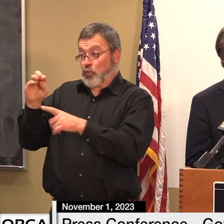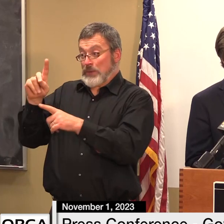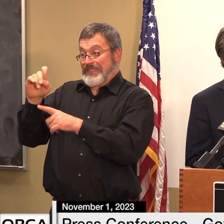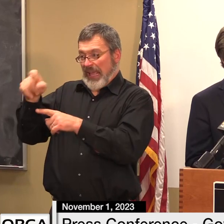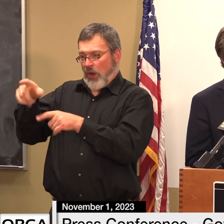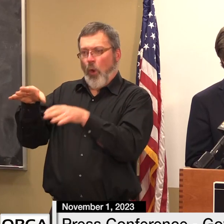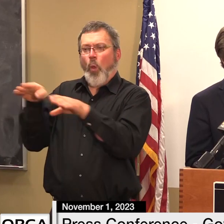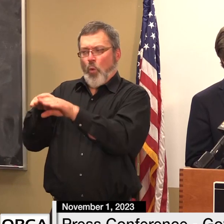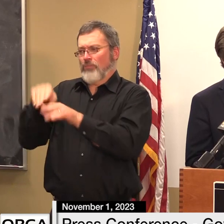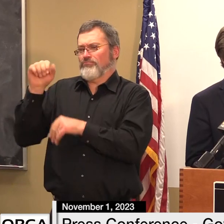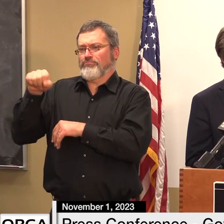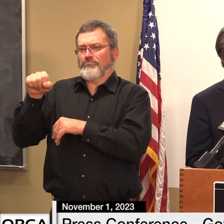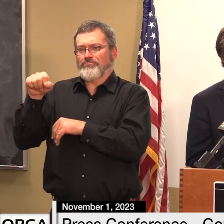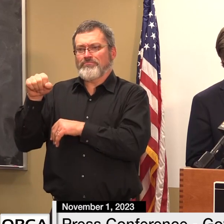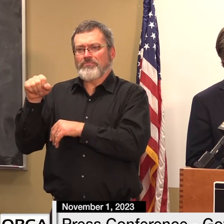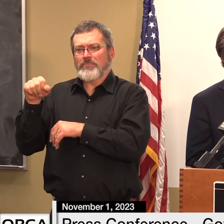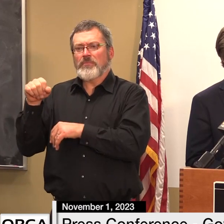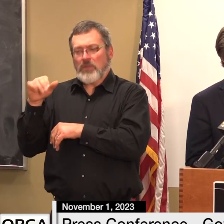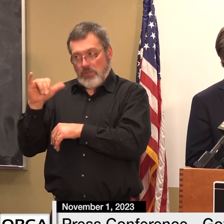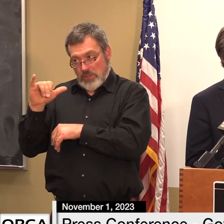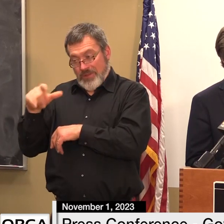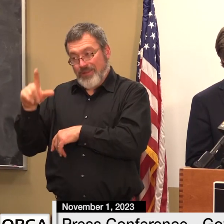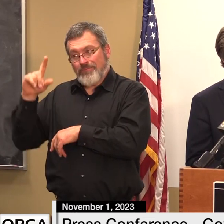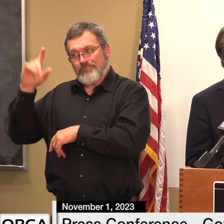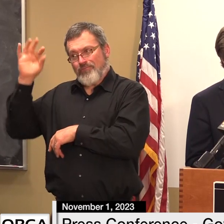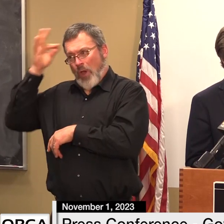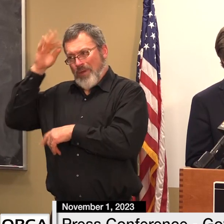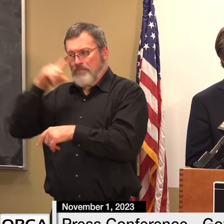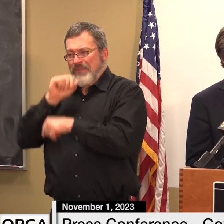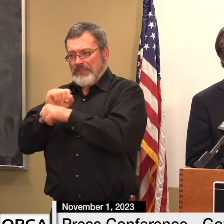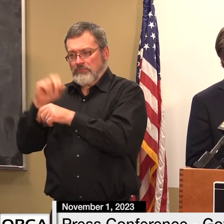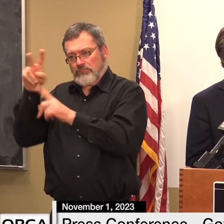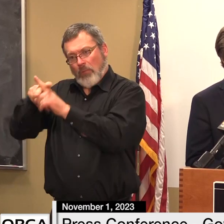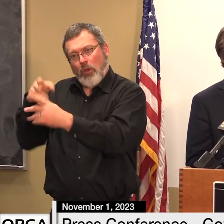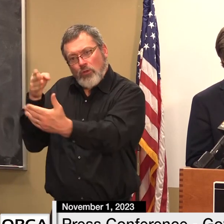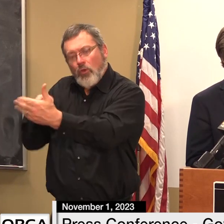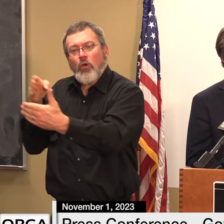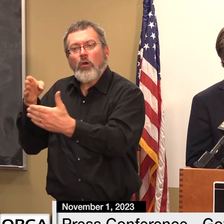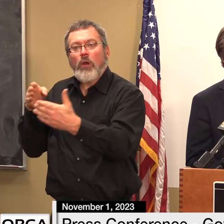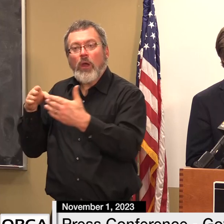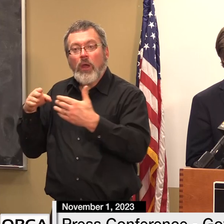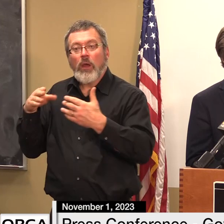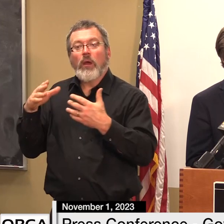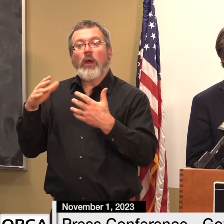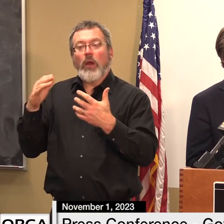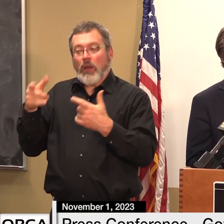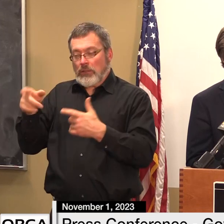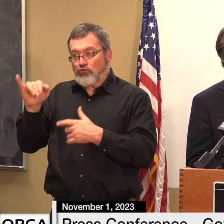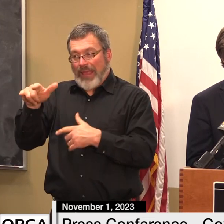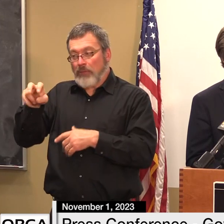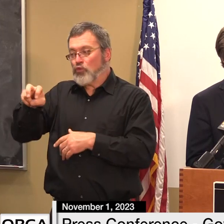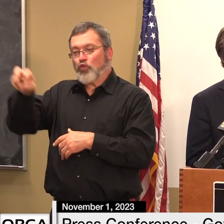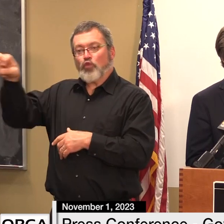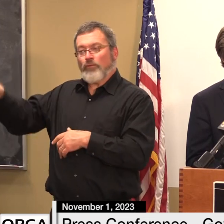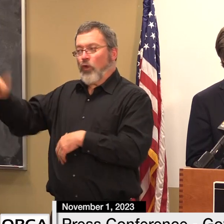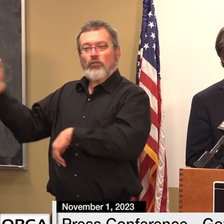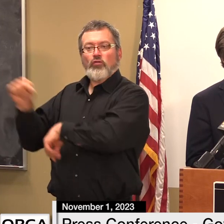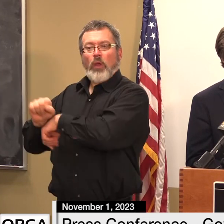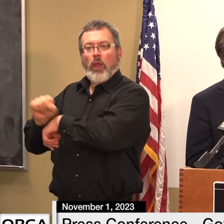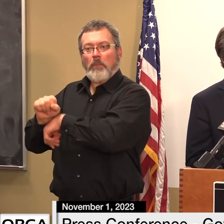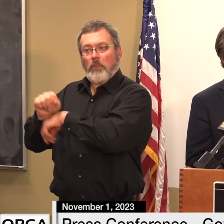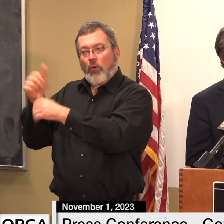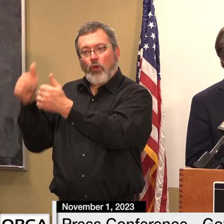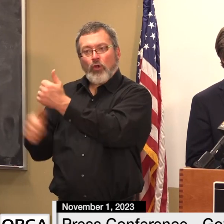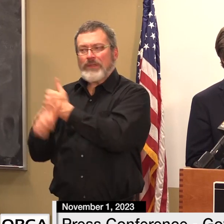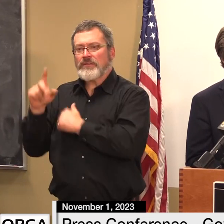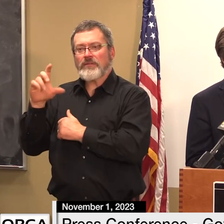a federal lawsuit, he was awarded another job with the Department of Children and Families.